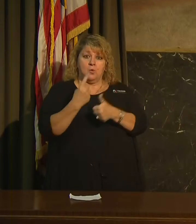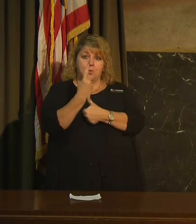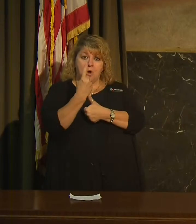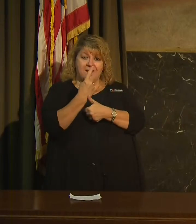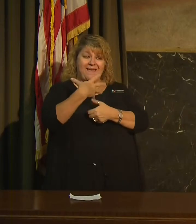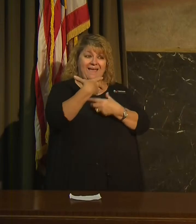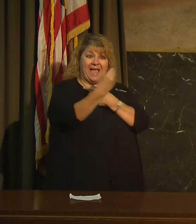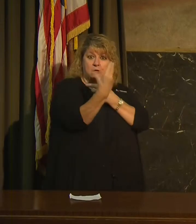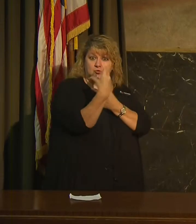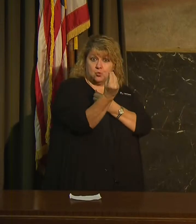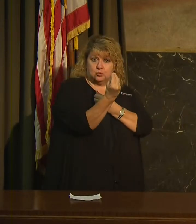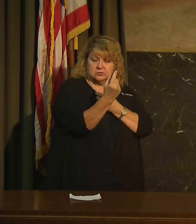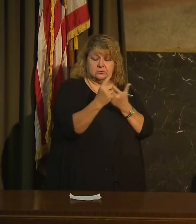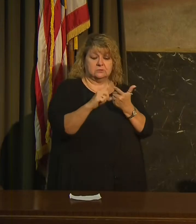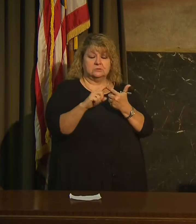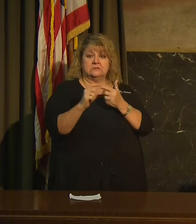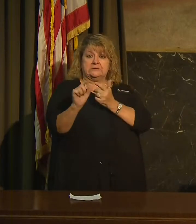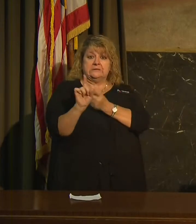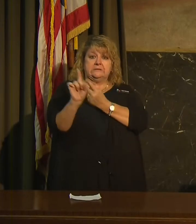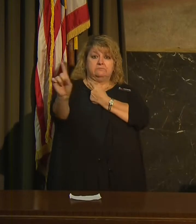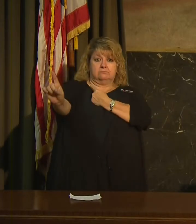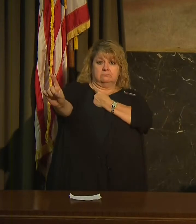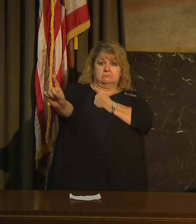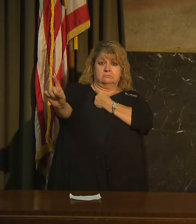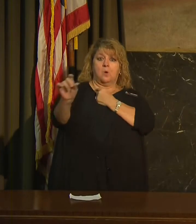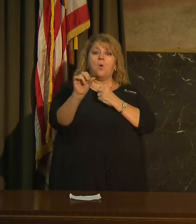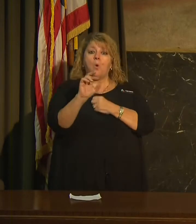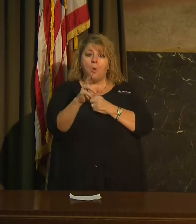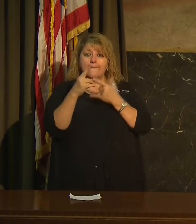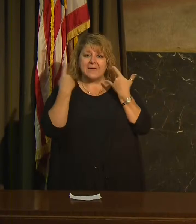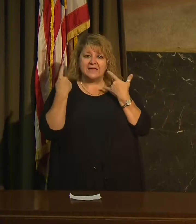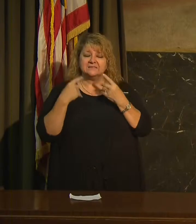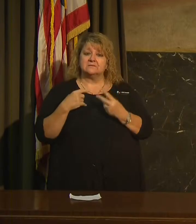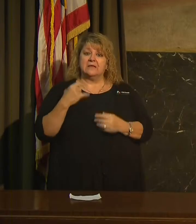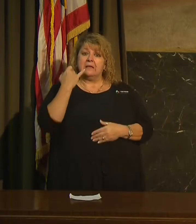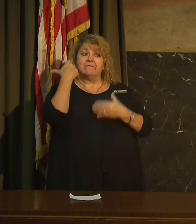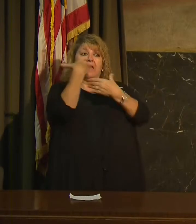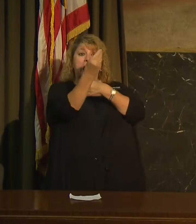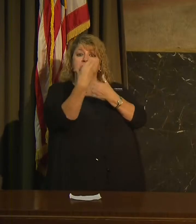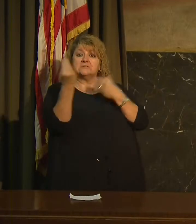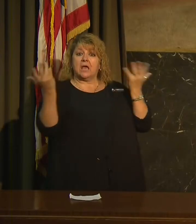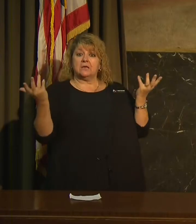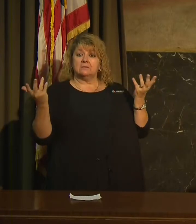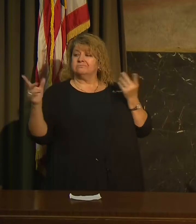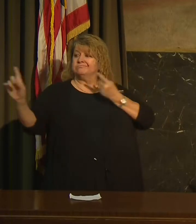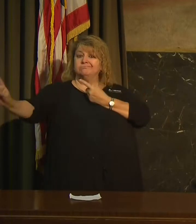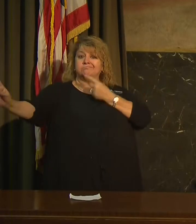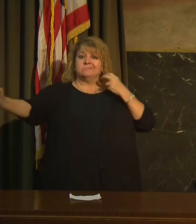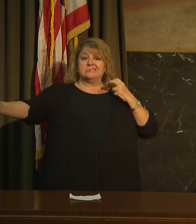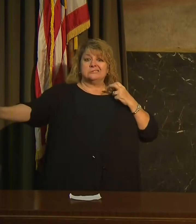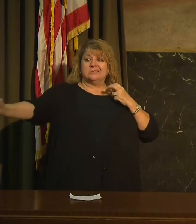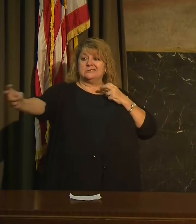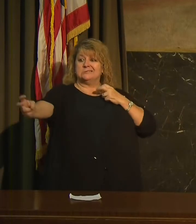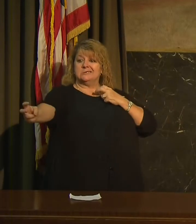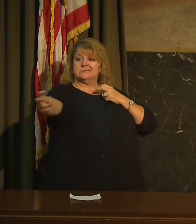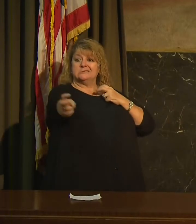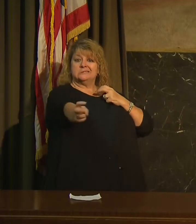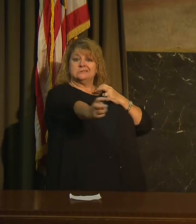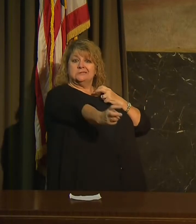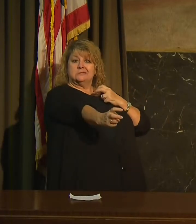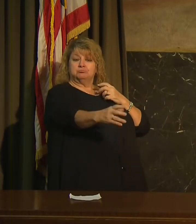outdoors, distanced, or masked. And if you're outdoors and you're distanced, you don't need to wear a